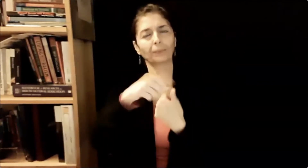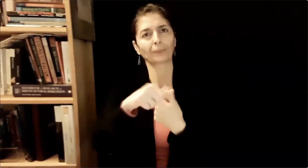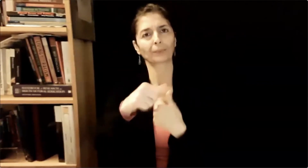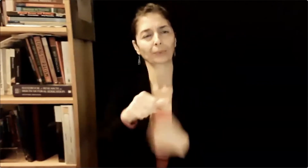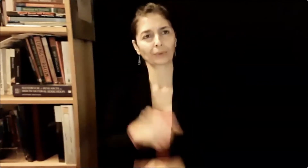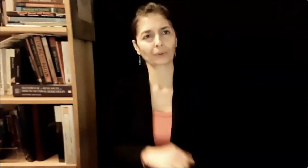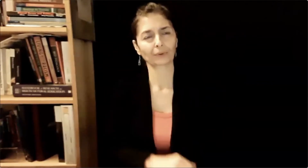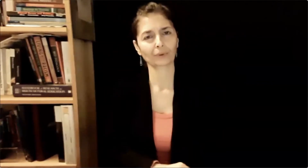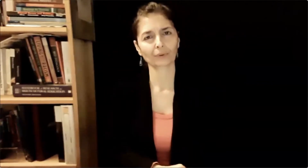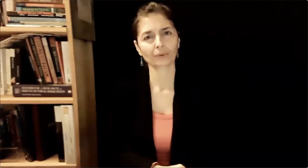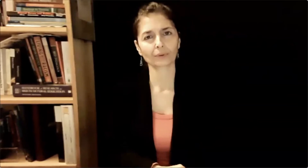I remember